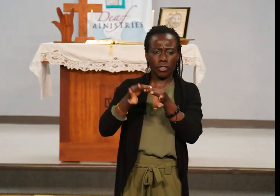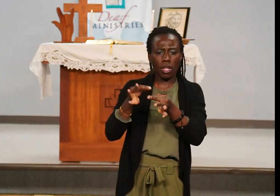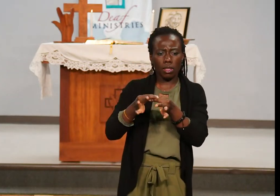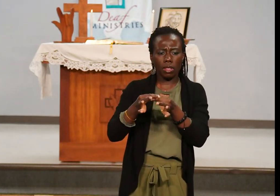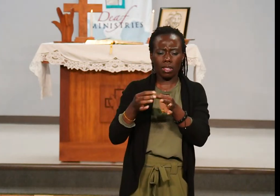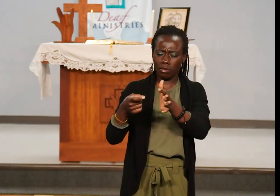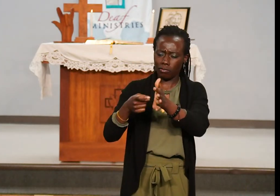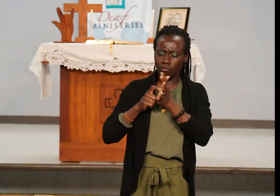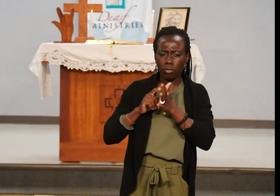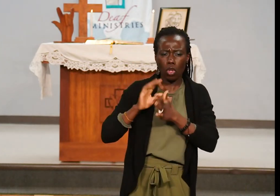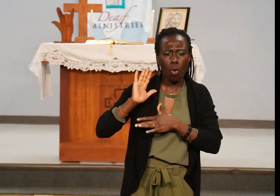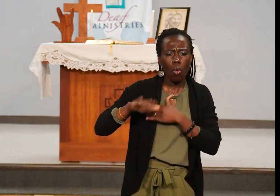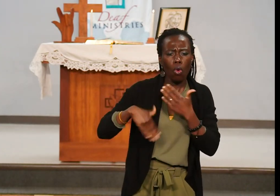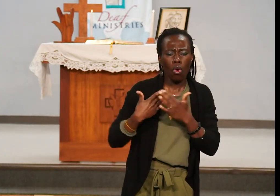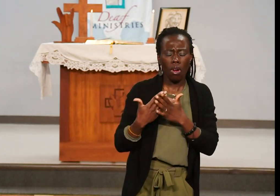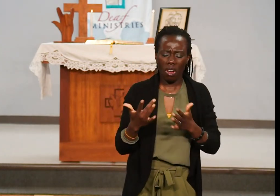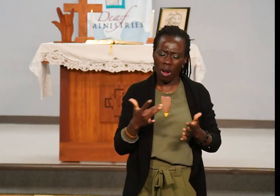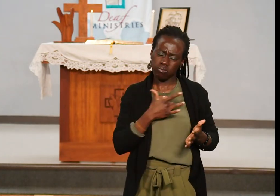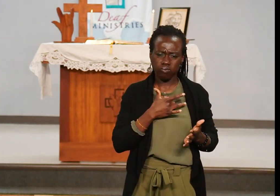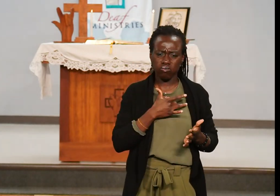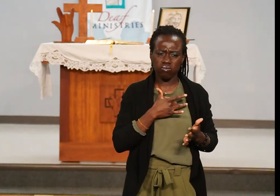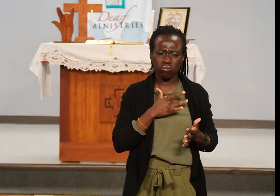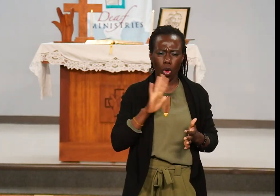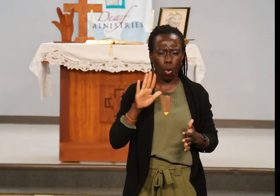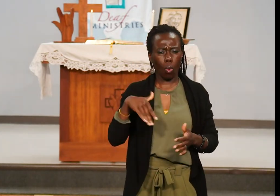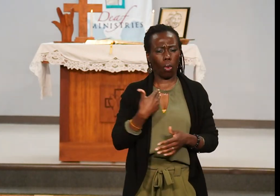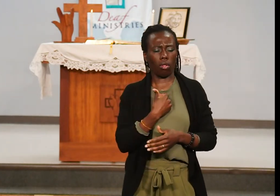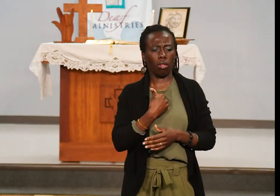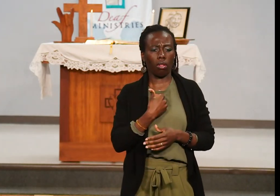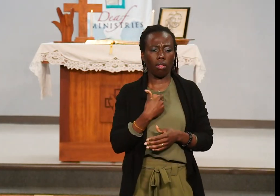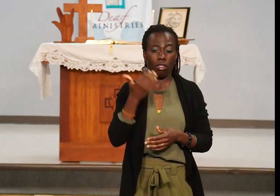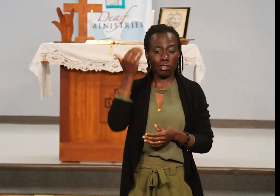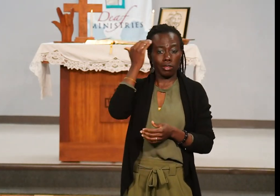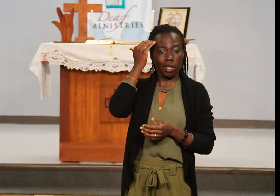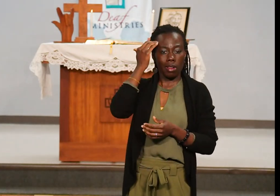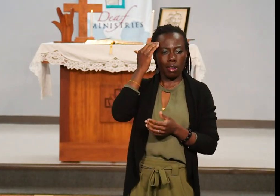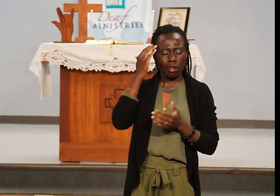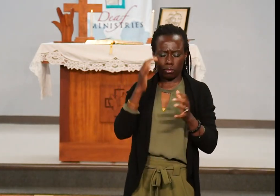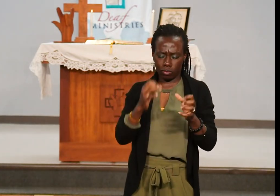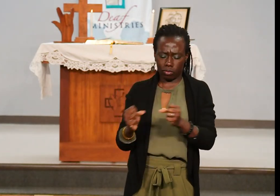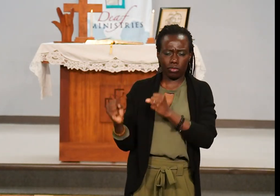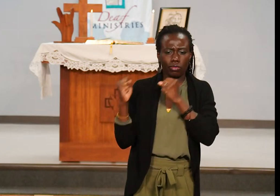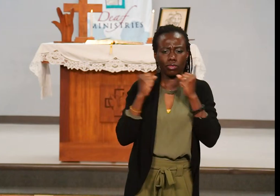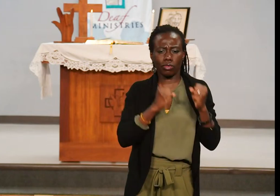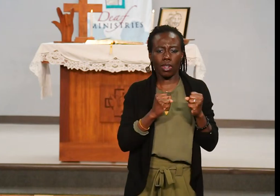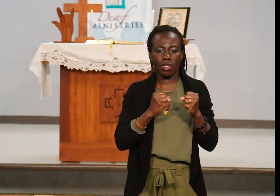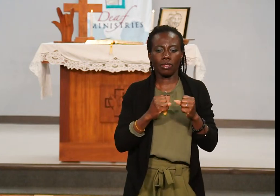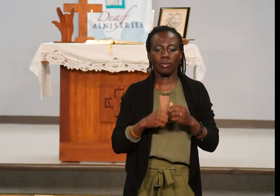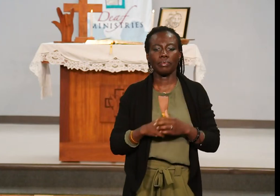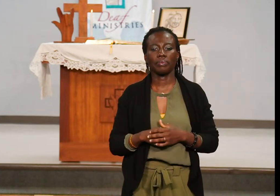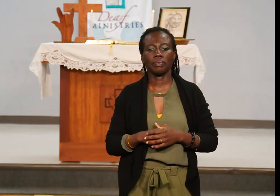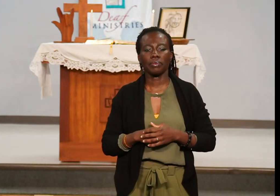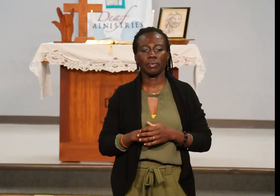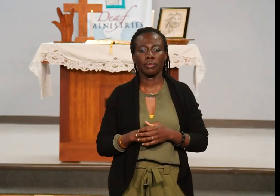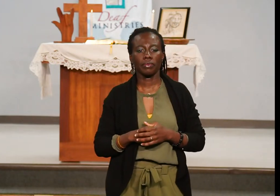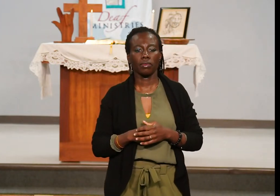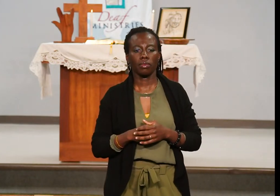True faith requires our full heart, soul, mind,